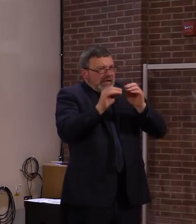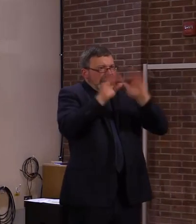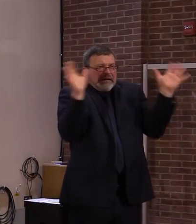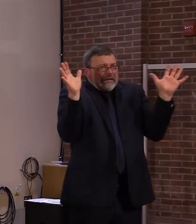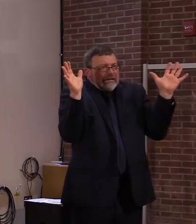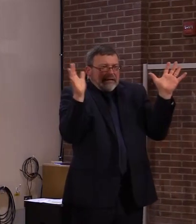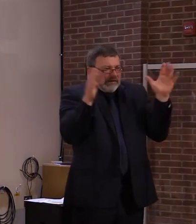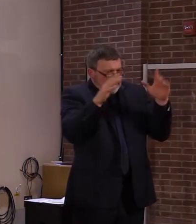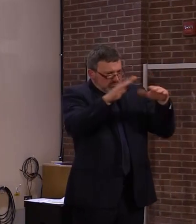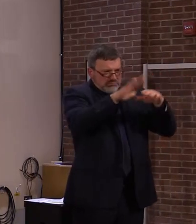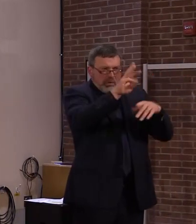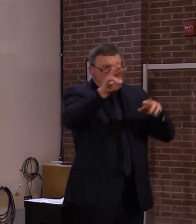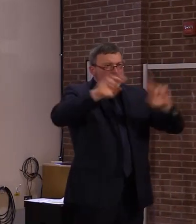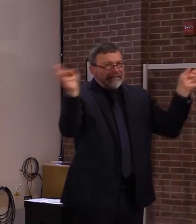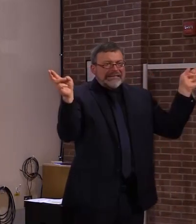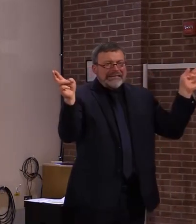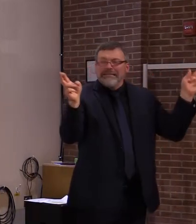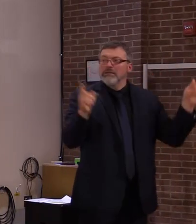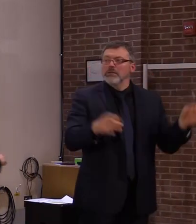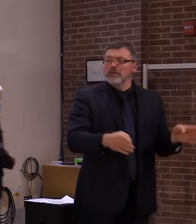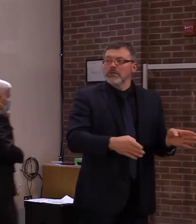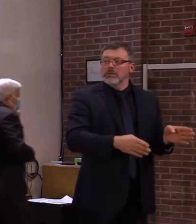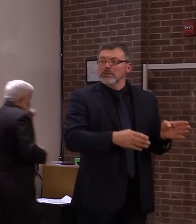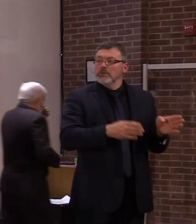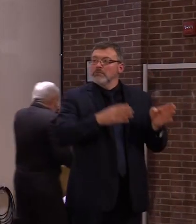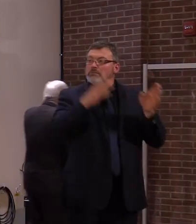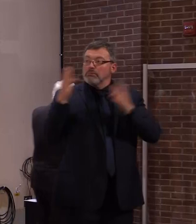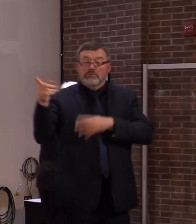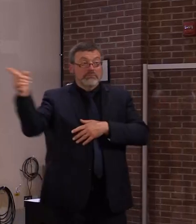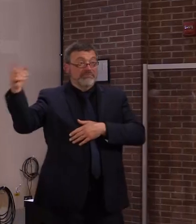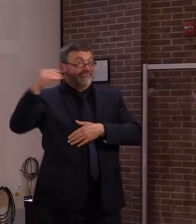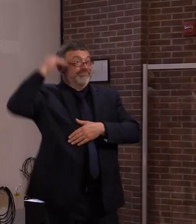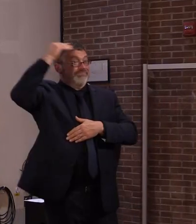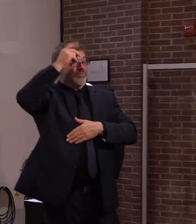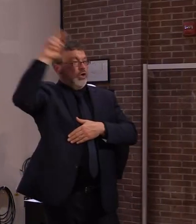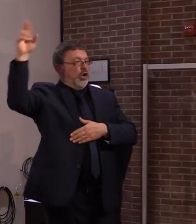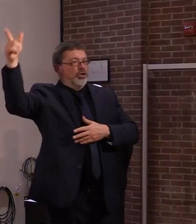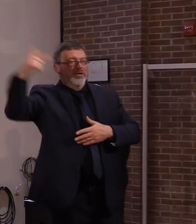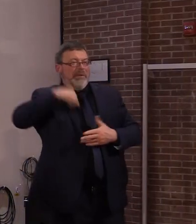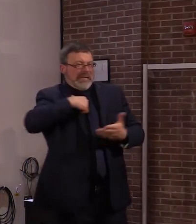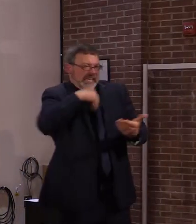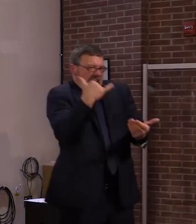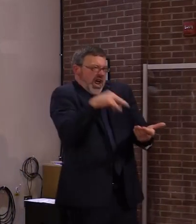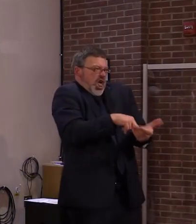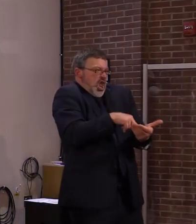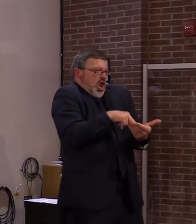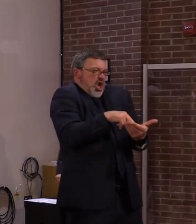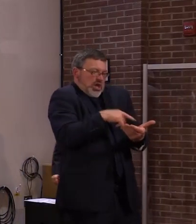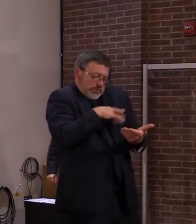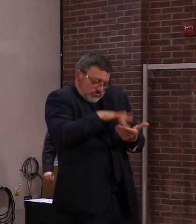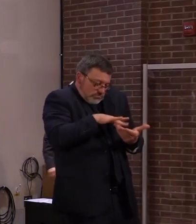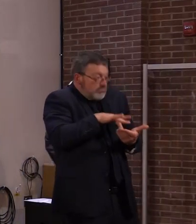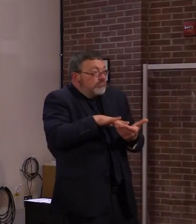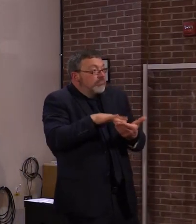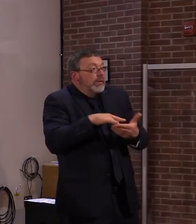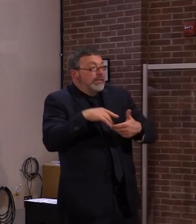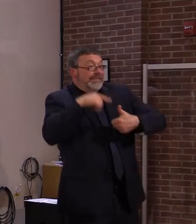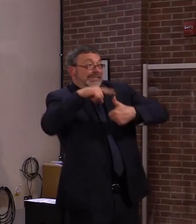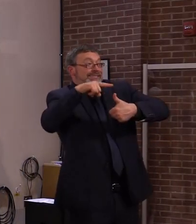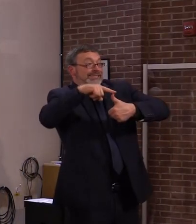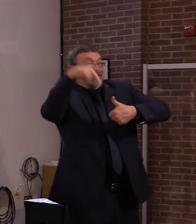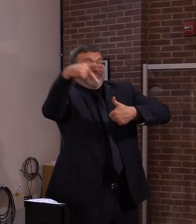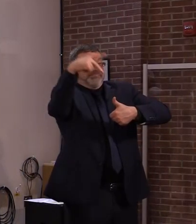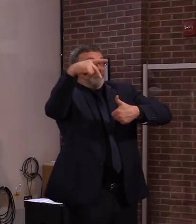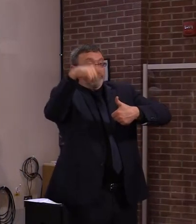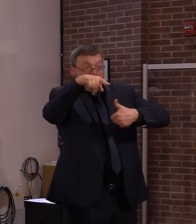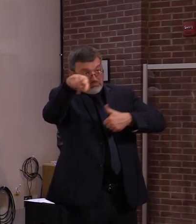If I could read the relevant paragraph. For Pfizer and Moderna boosters, if you are 18 to 64,